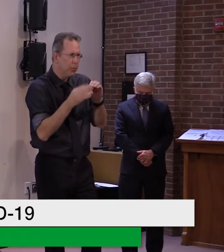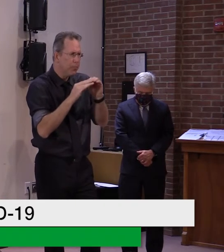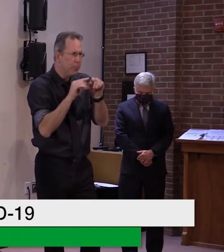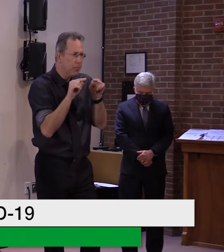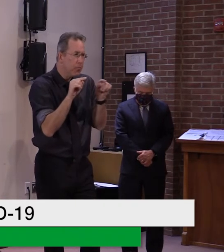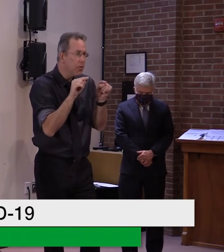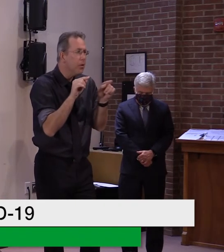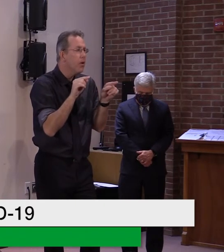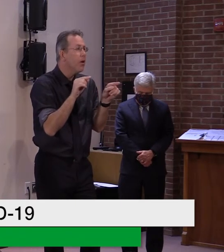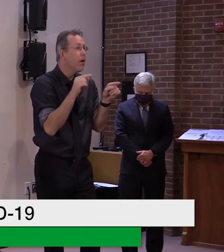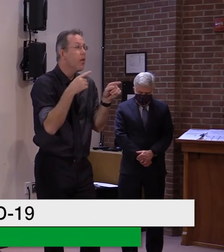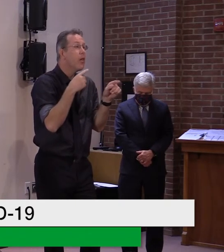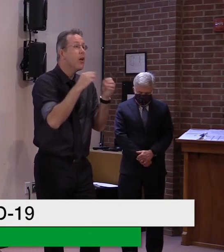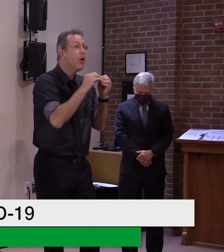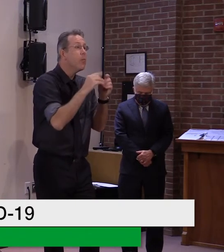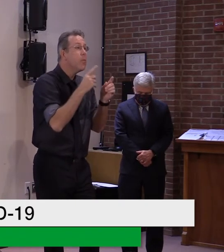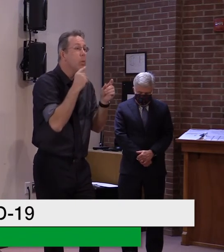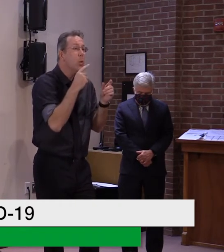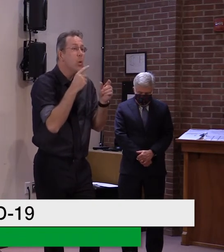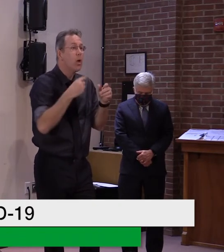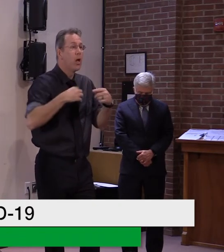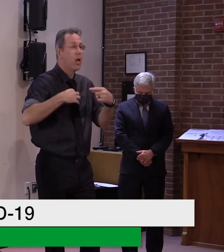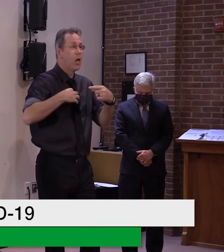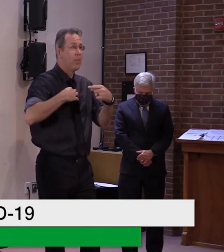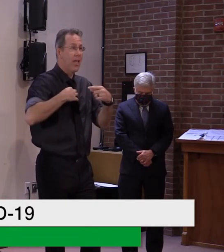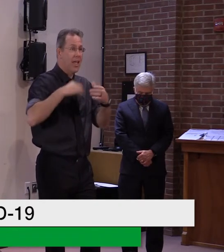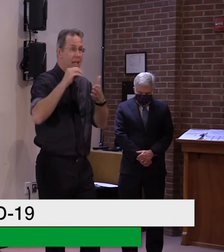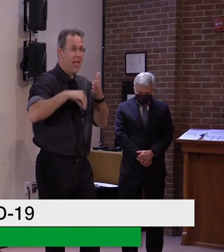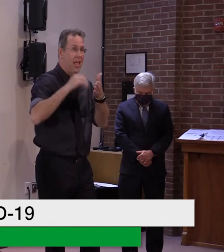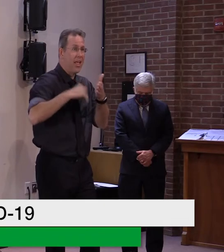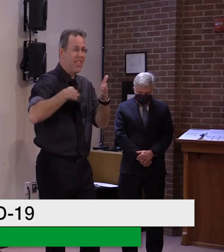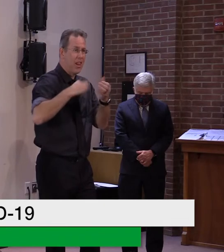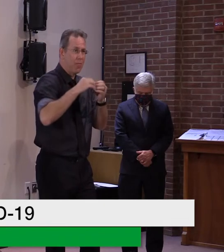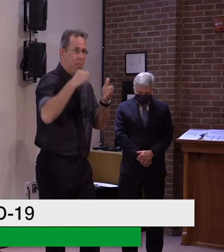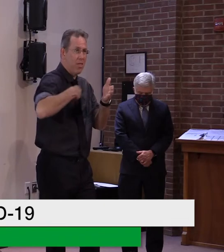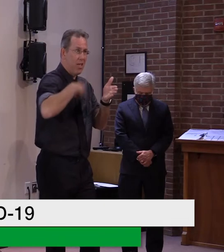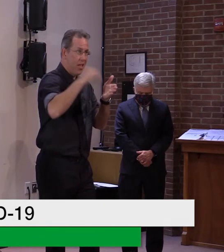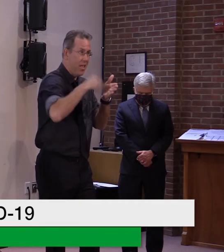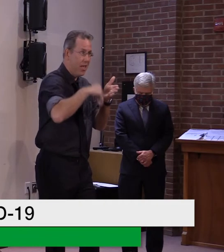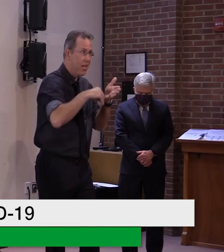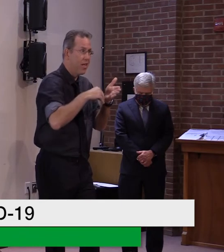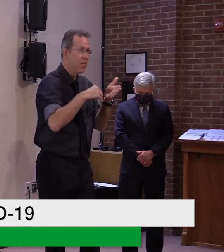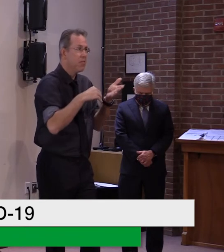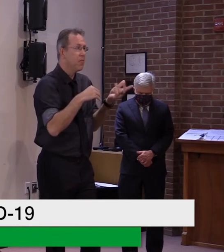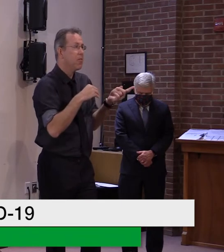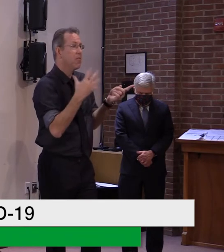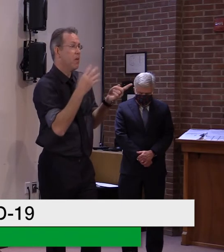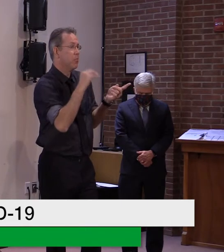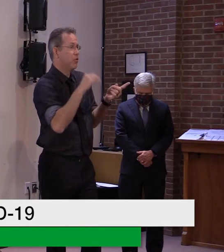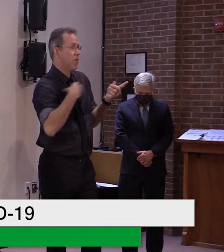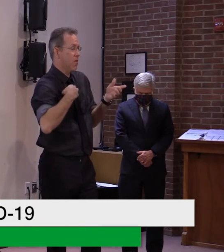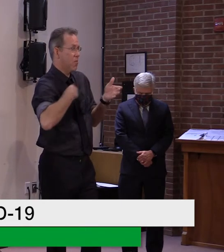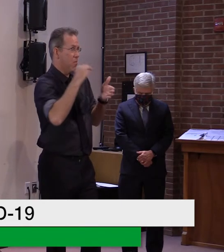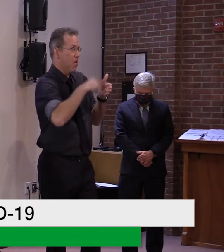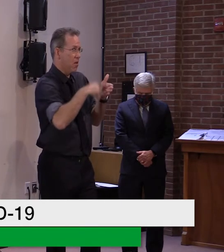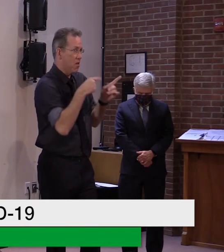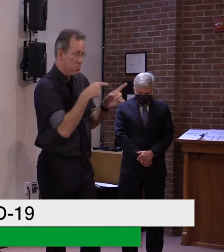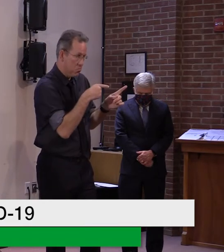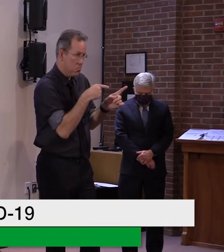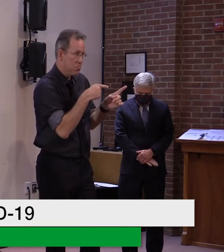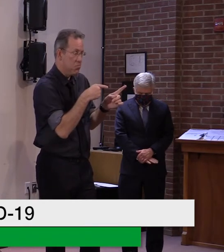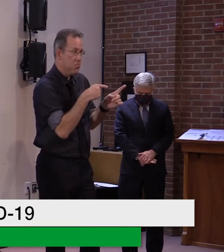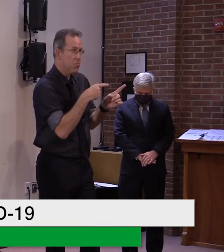likely around 5 but that not you know unfortunately or